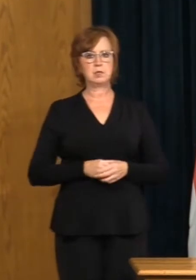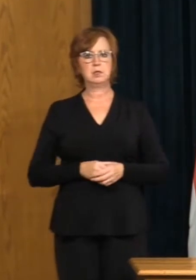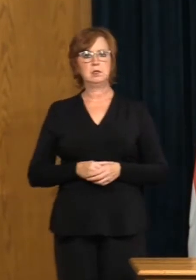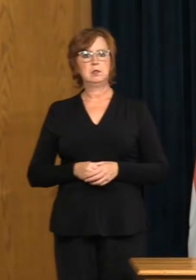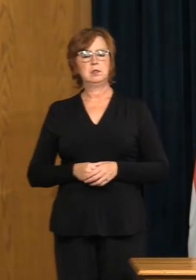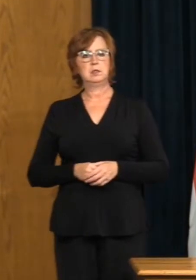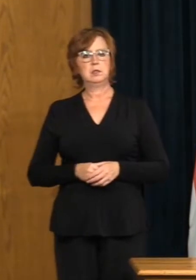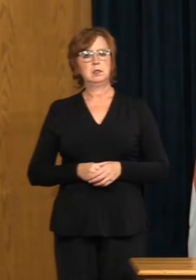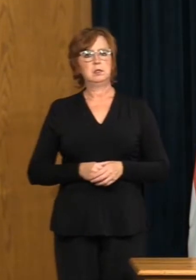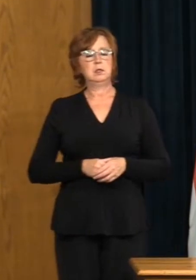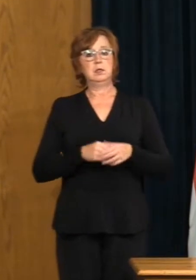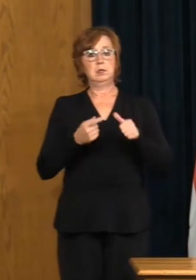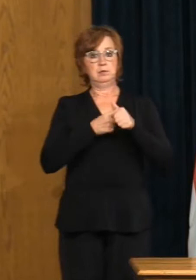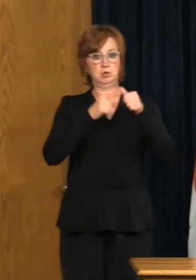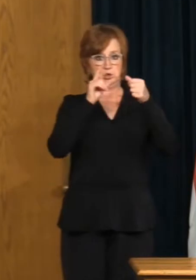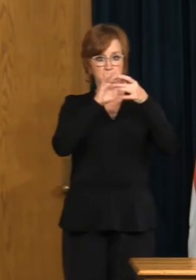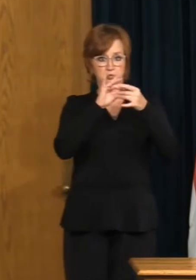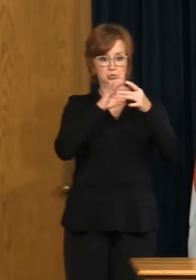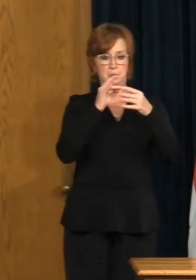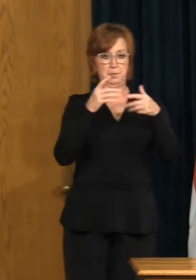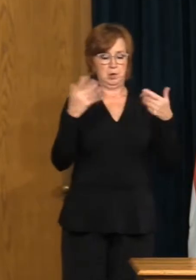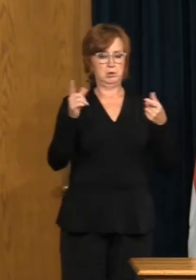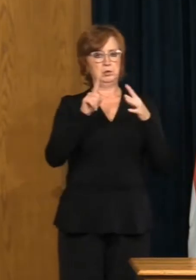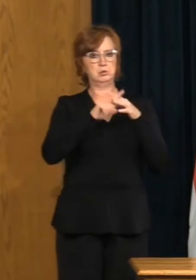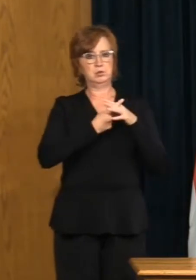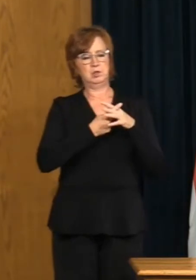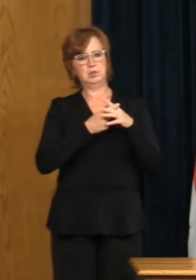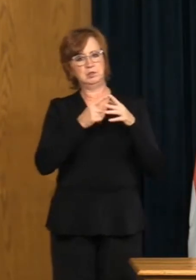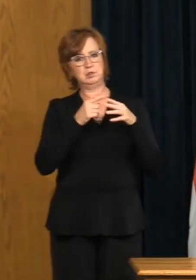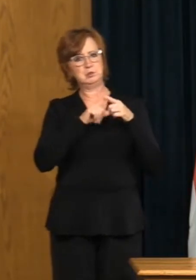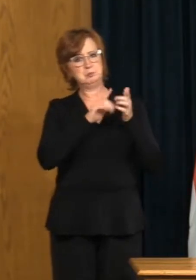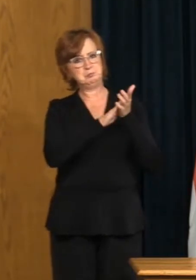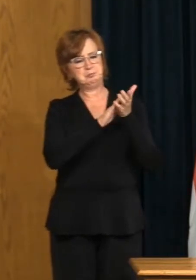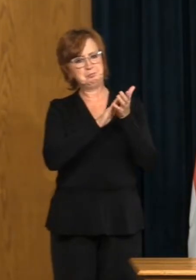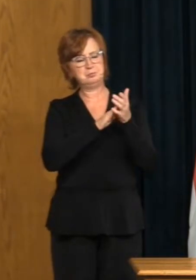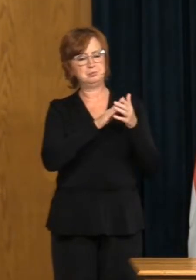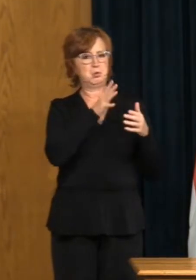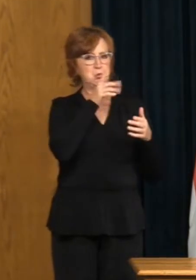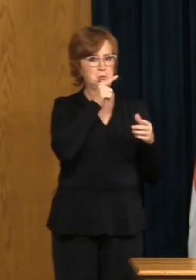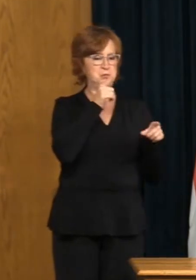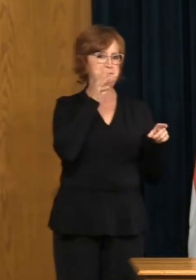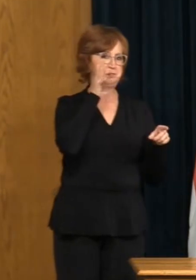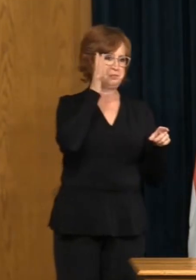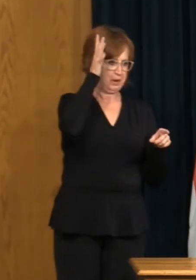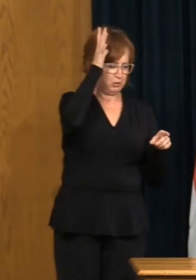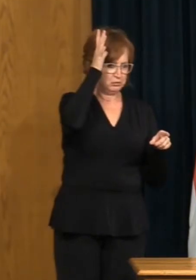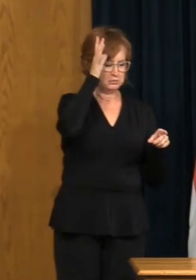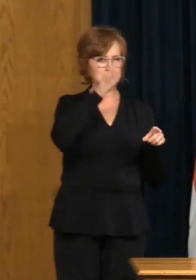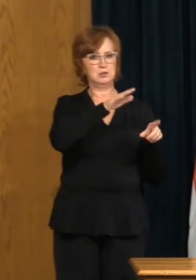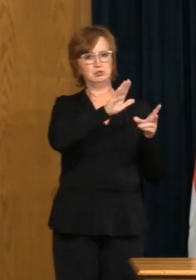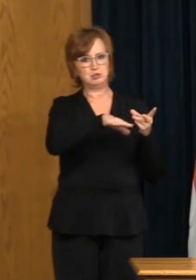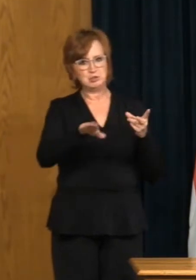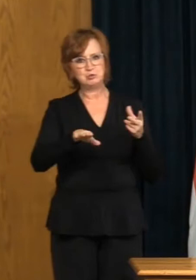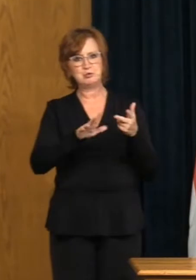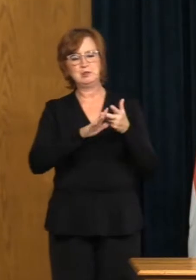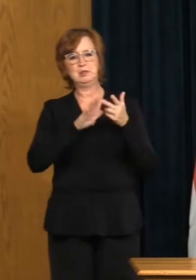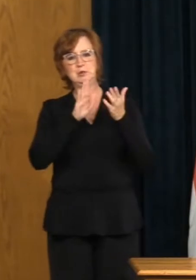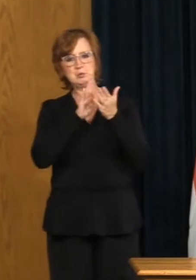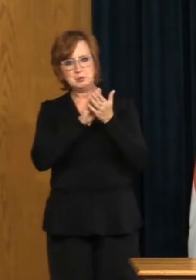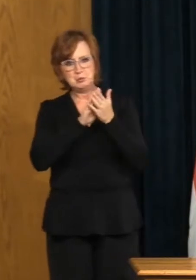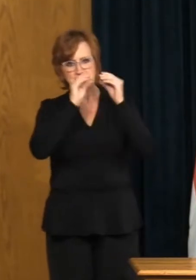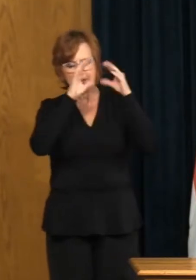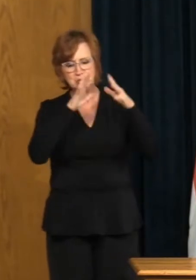I'd like to start off by commending all parents, children, teachers, and school administration and staff